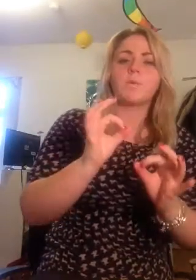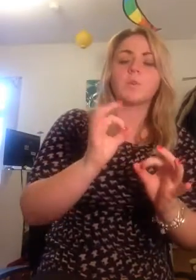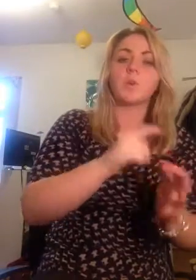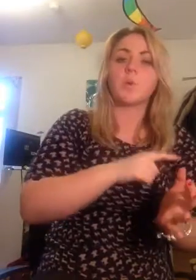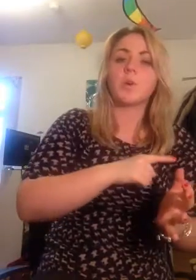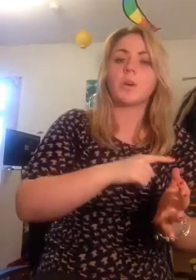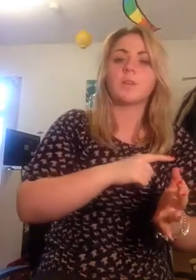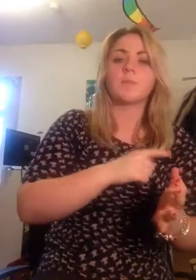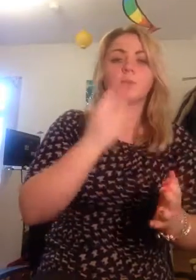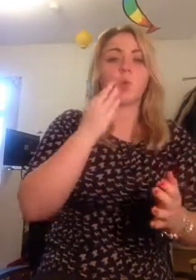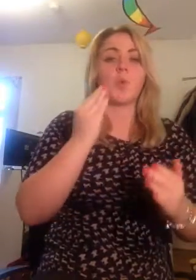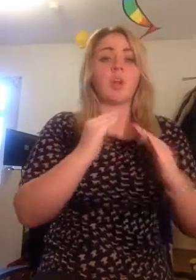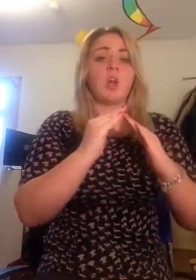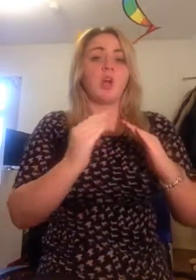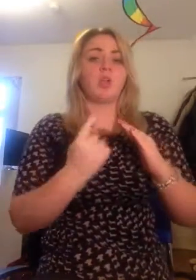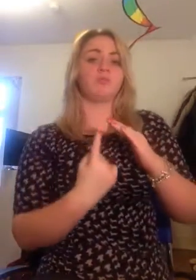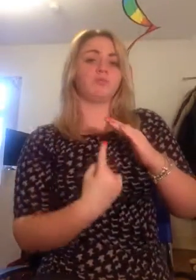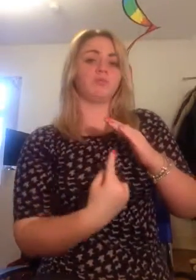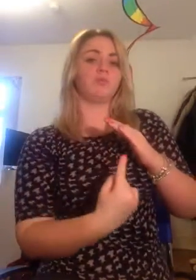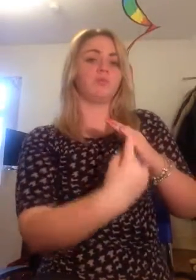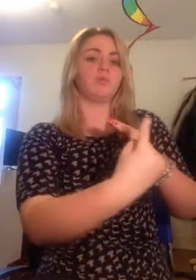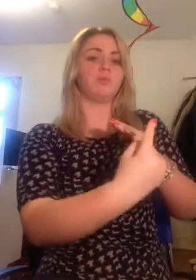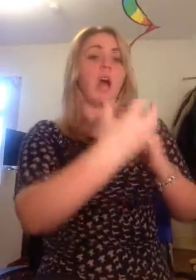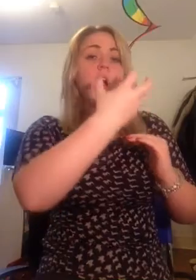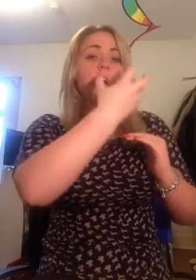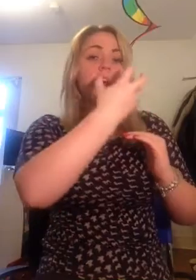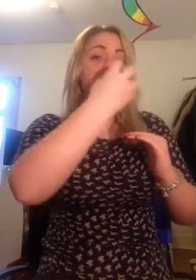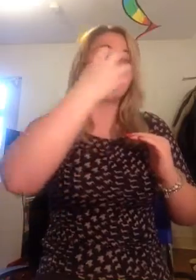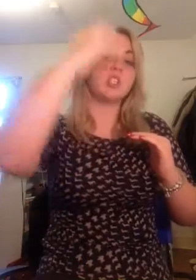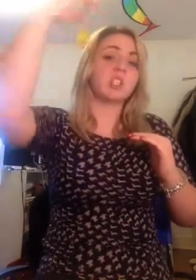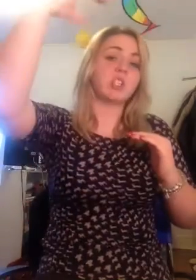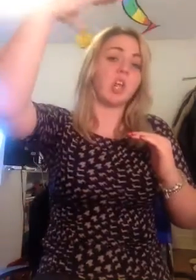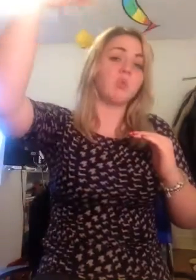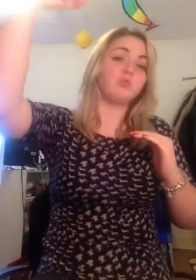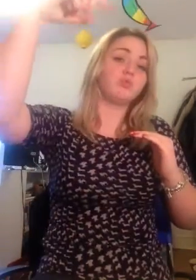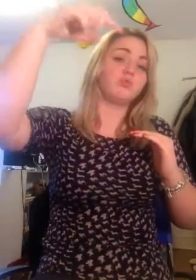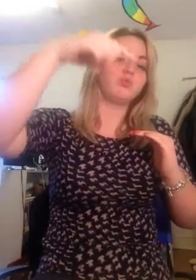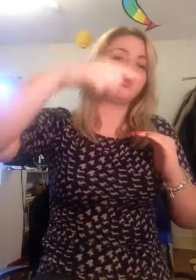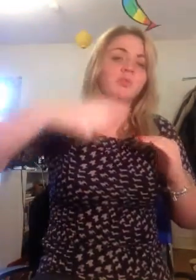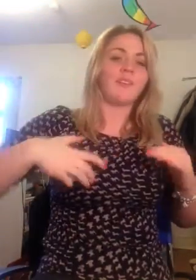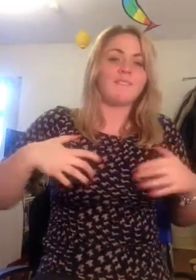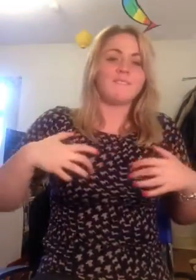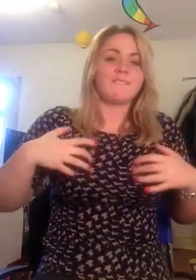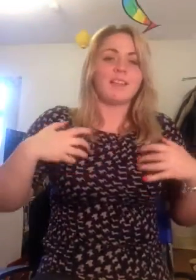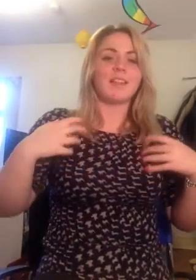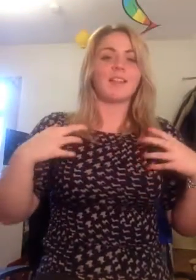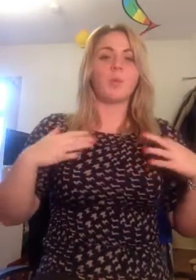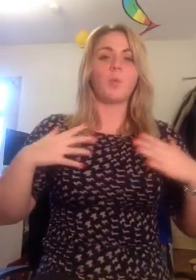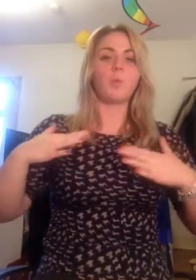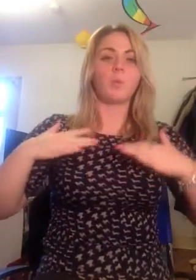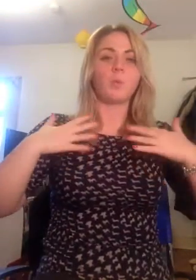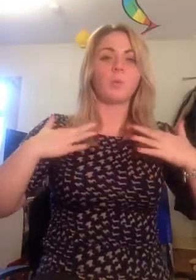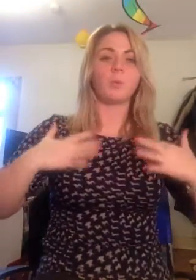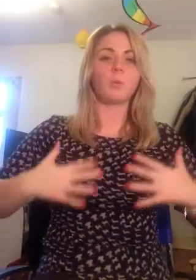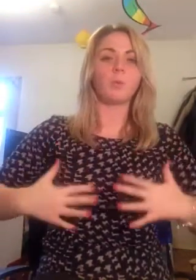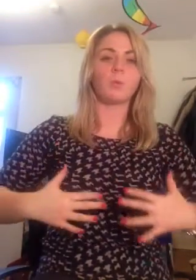actually hitting your skin. You just feel that warmth, that tingling warmth on your skin. It's wonderful. And the birds in the